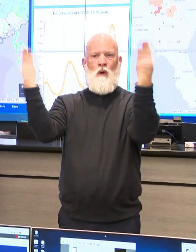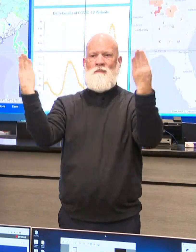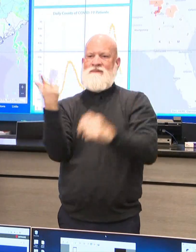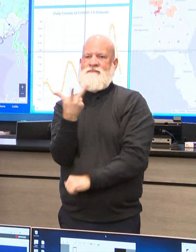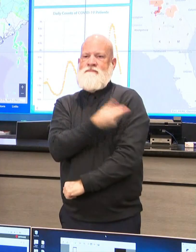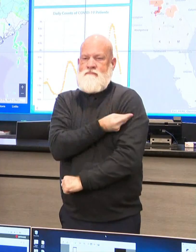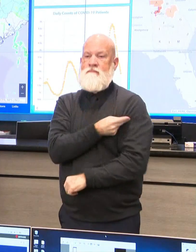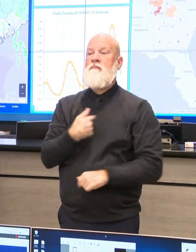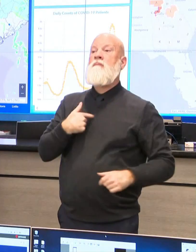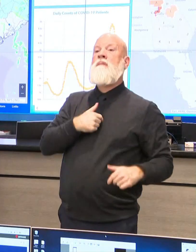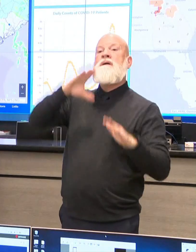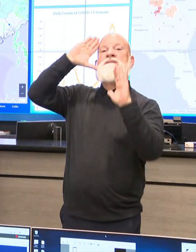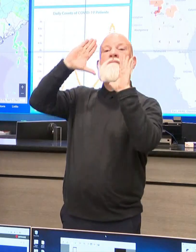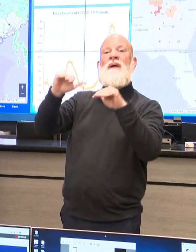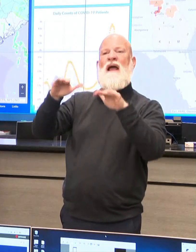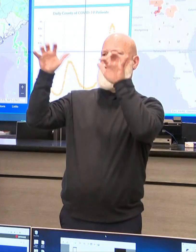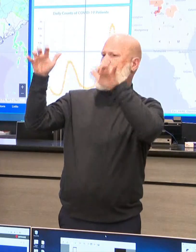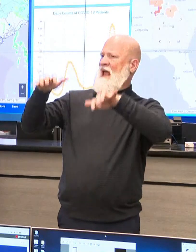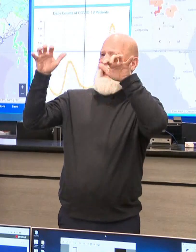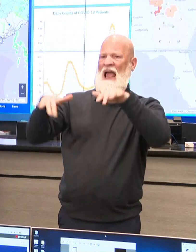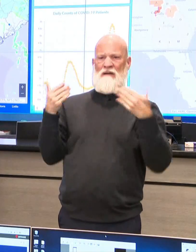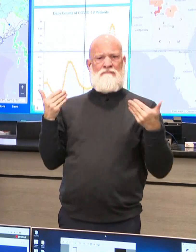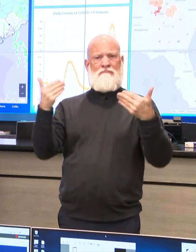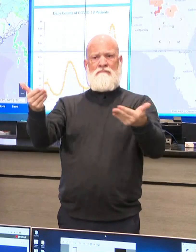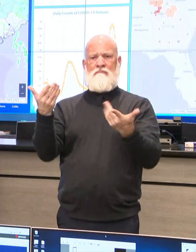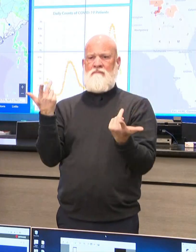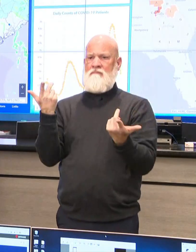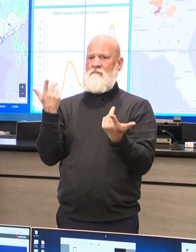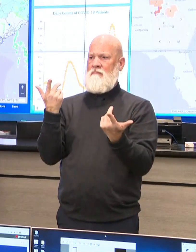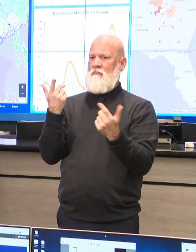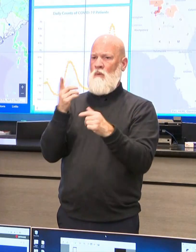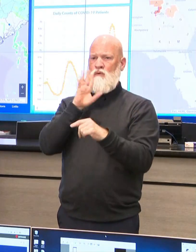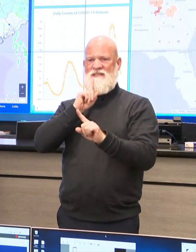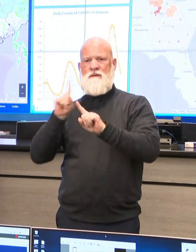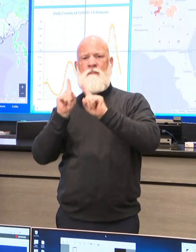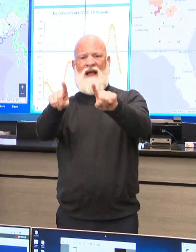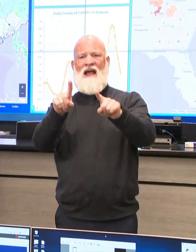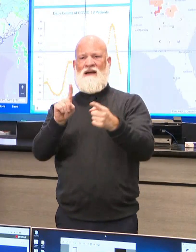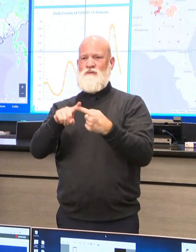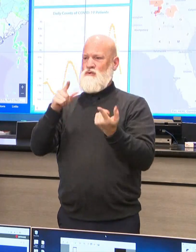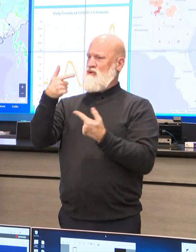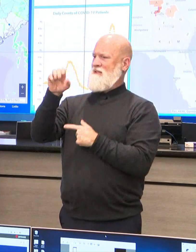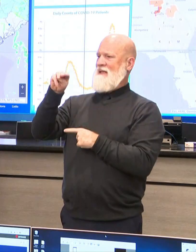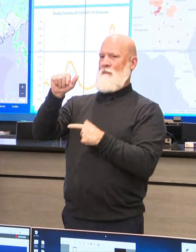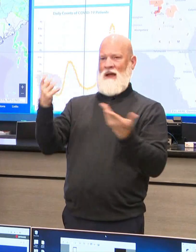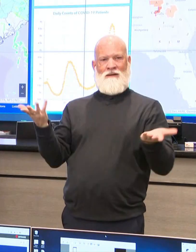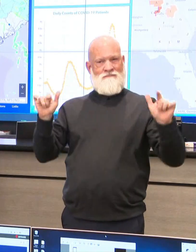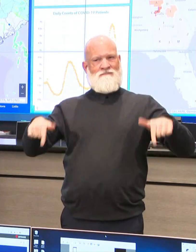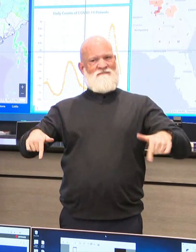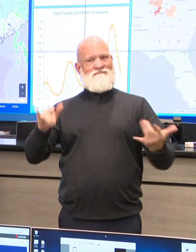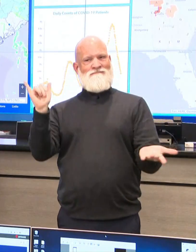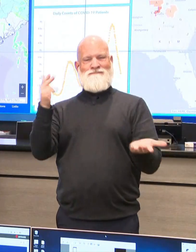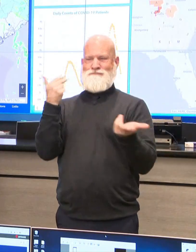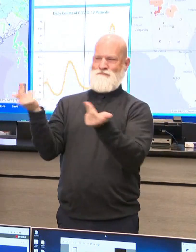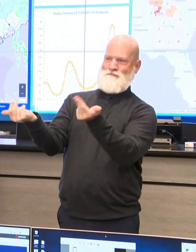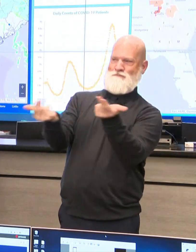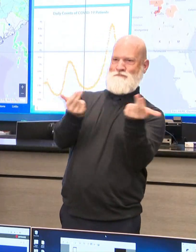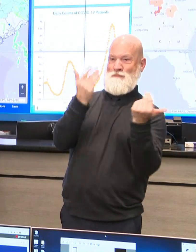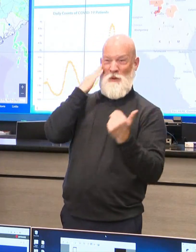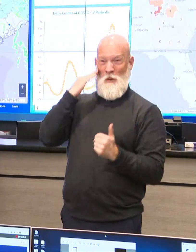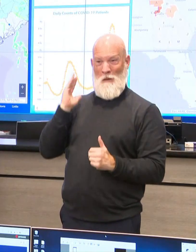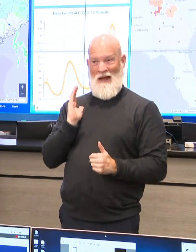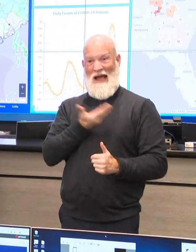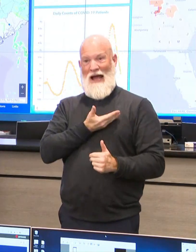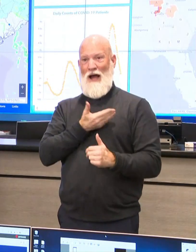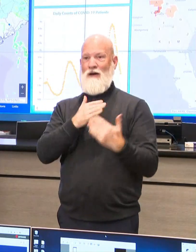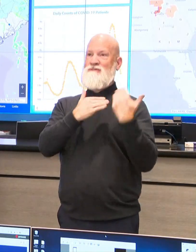So we're excited to have the opportunity to fulfill the mission that the Governor tasked us with. At each site, we've got